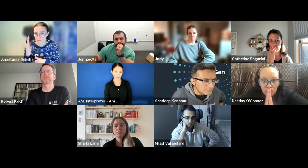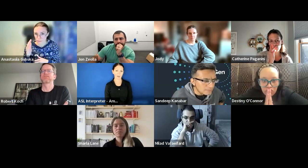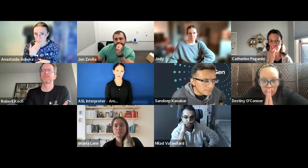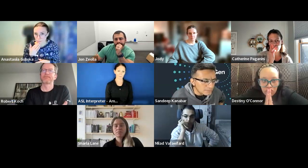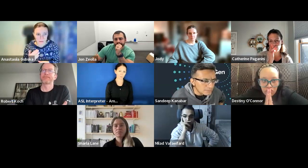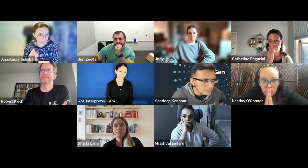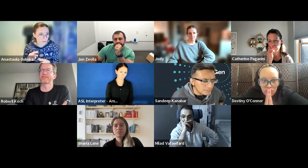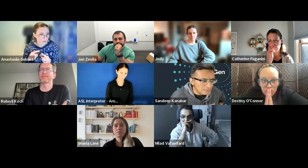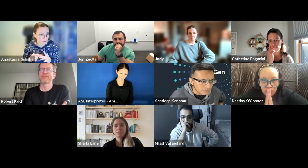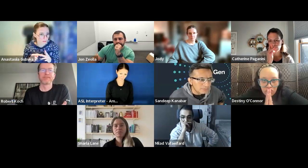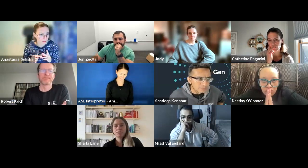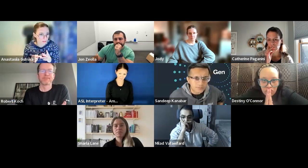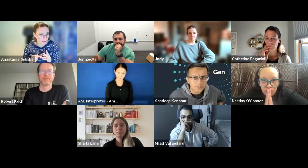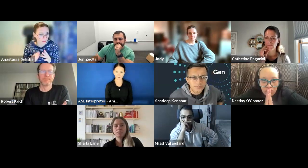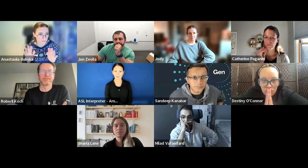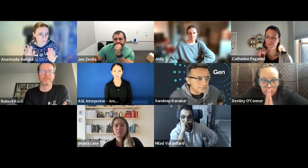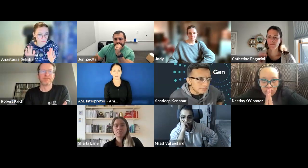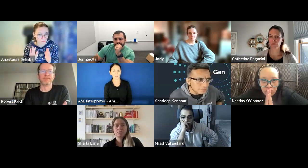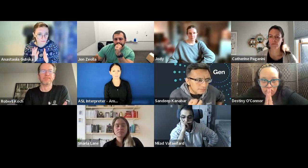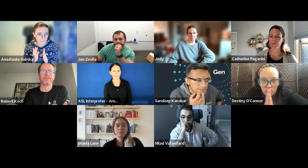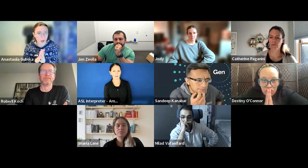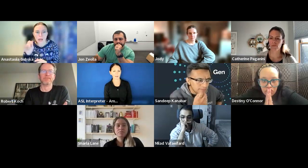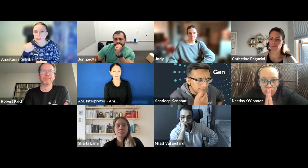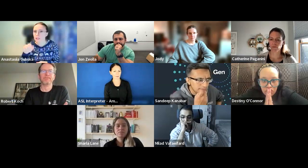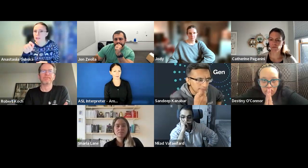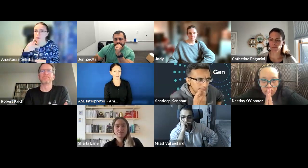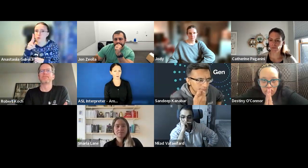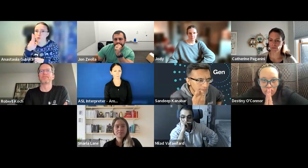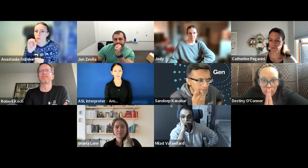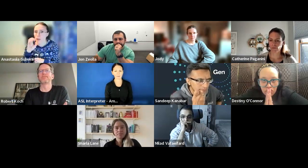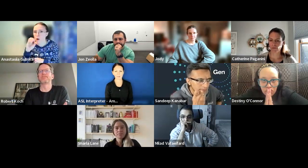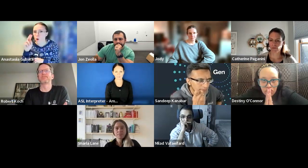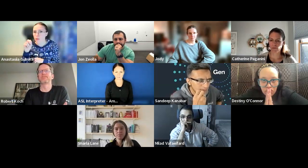group, who will be presenting, and then,